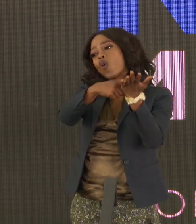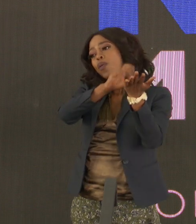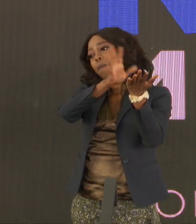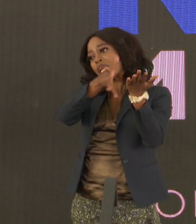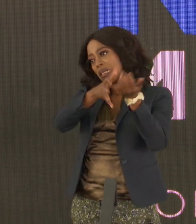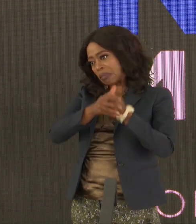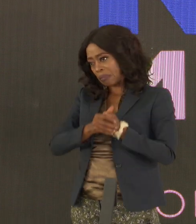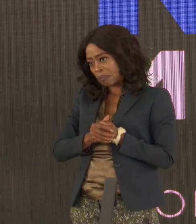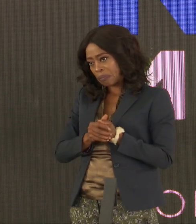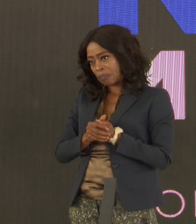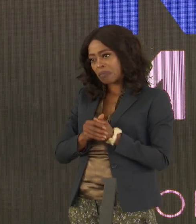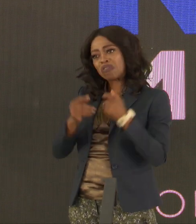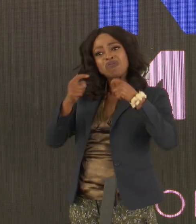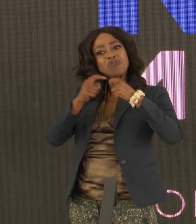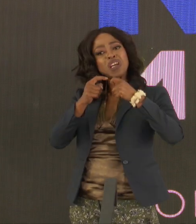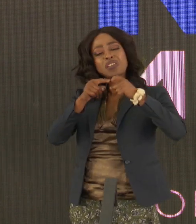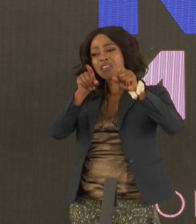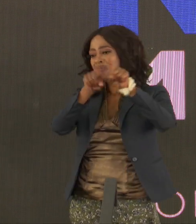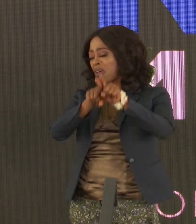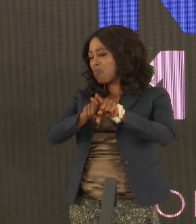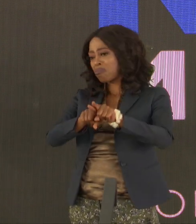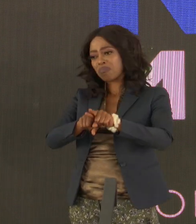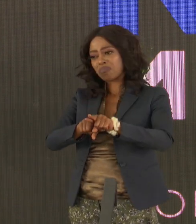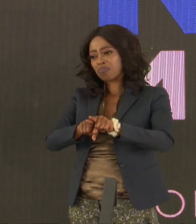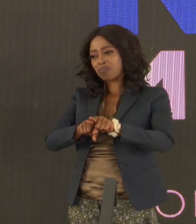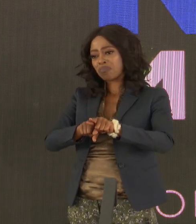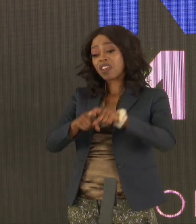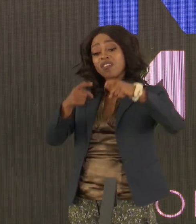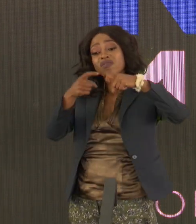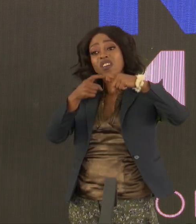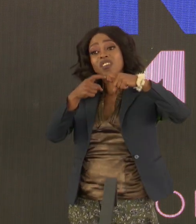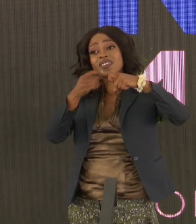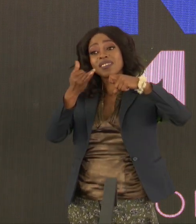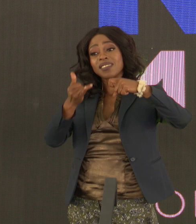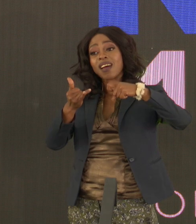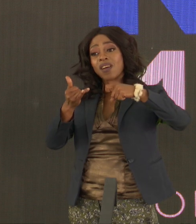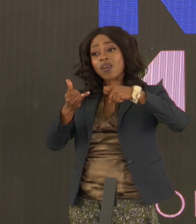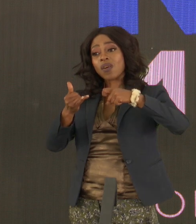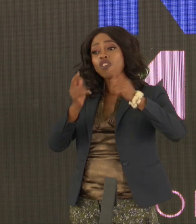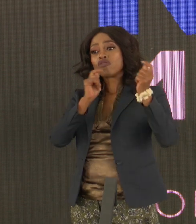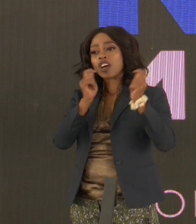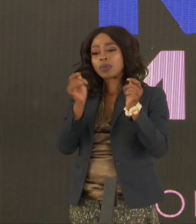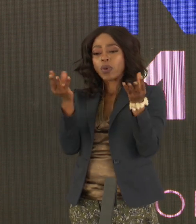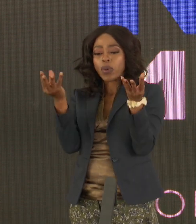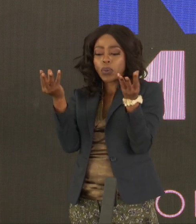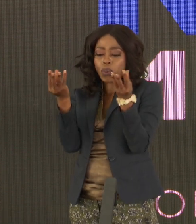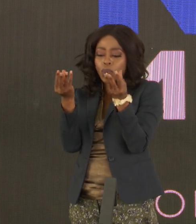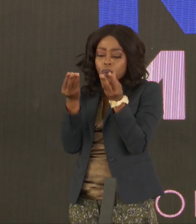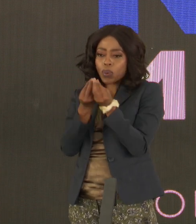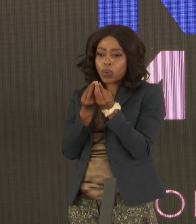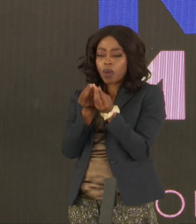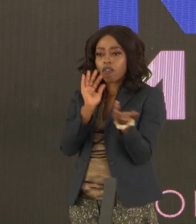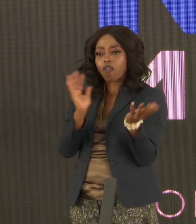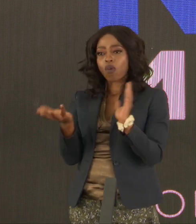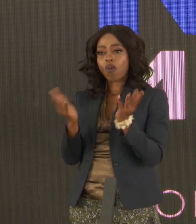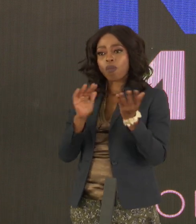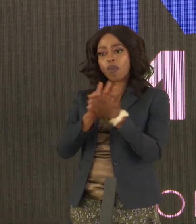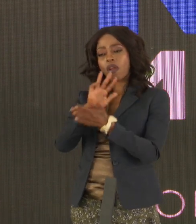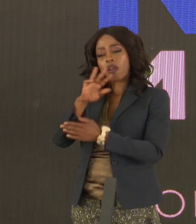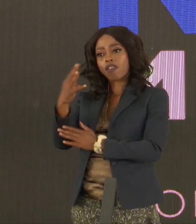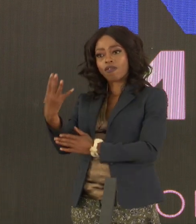The same is true for Transnet. Transnet now transports fewer goods than it did in 1994.